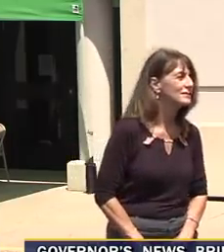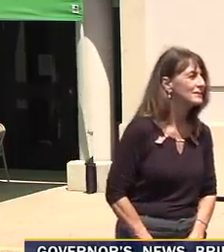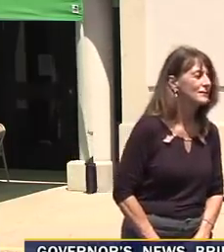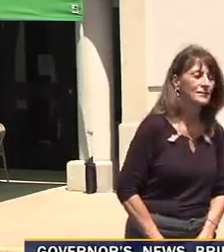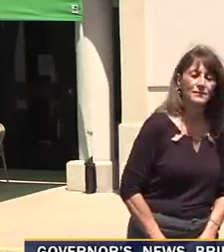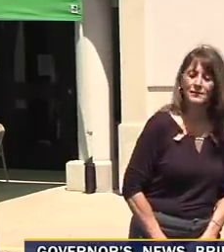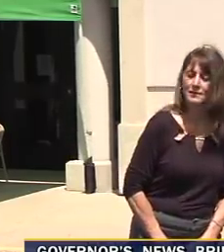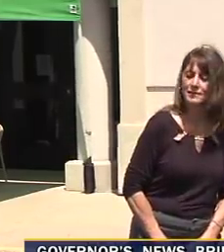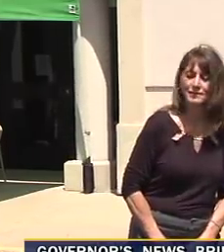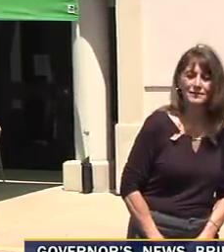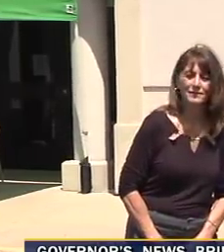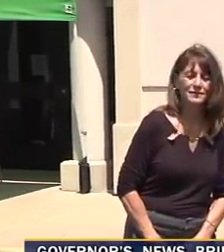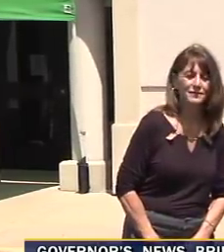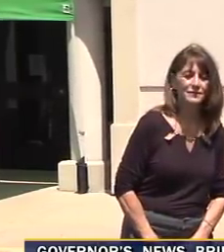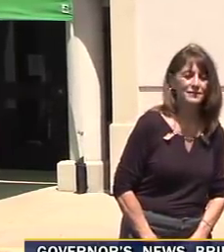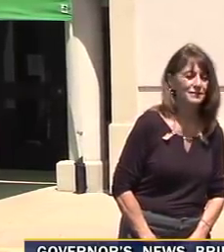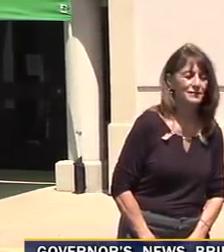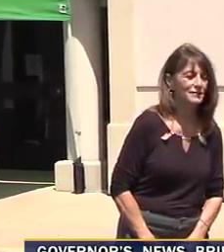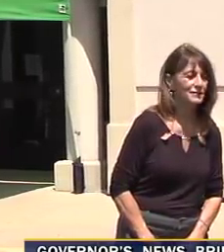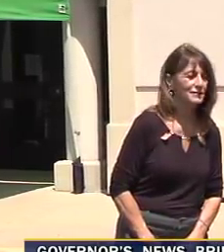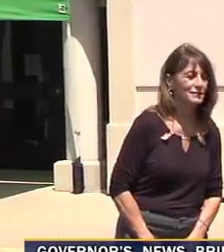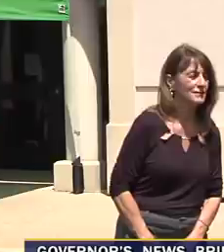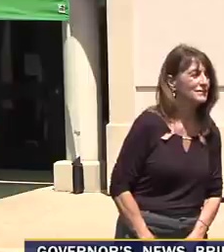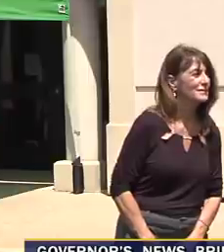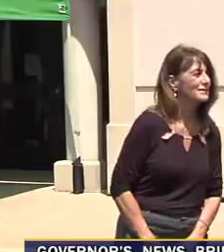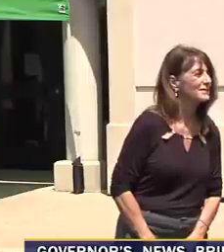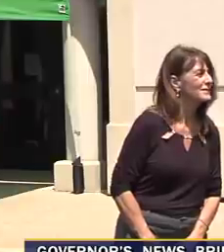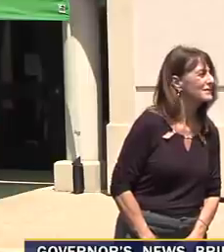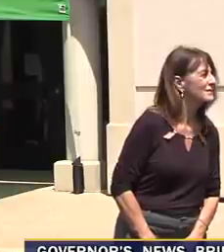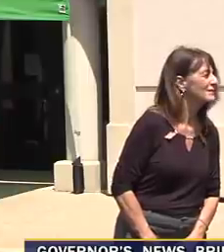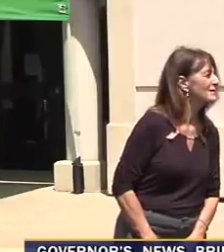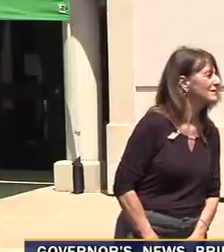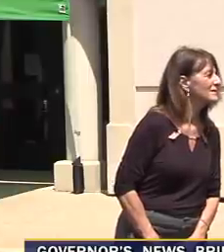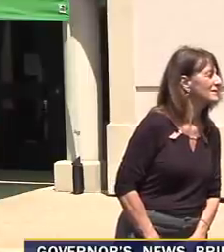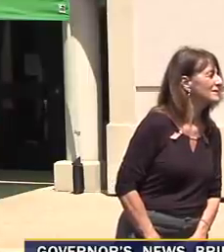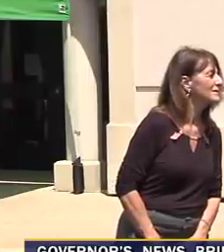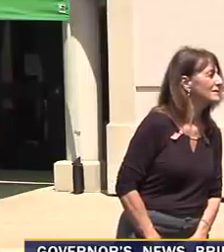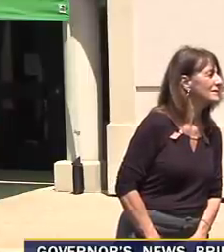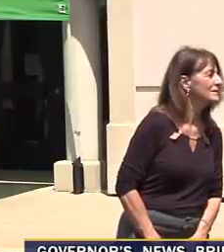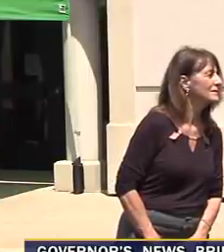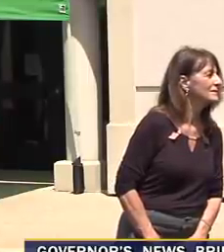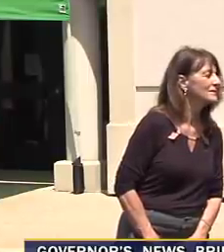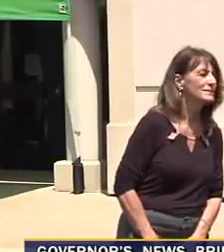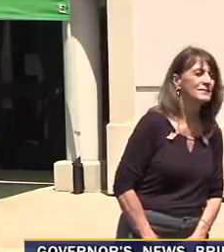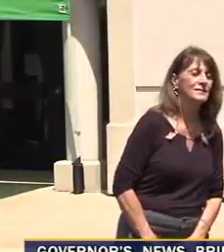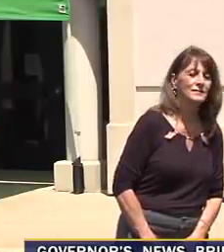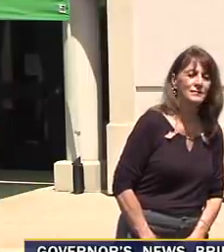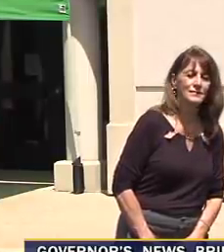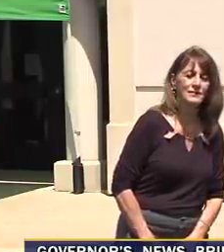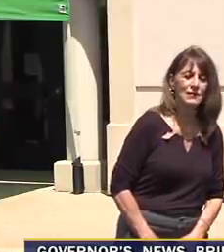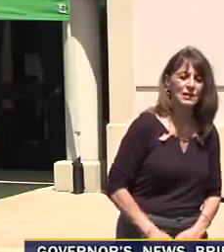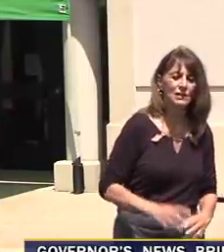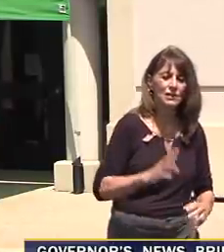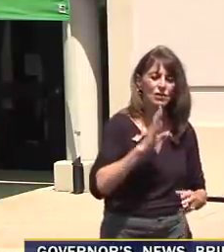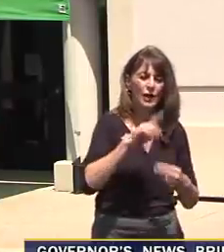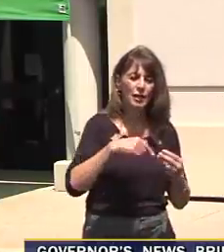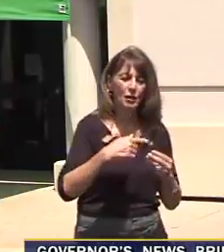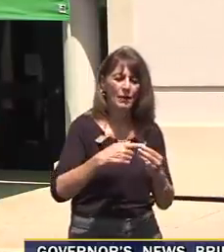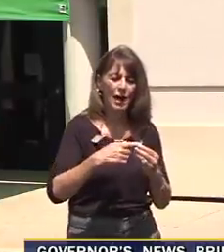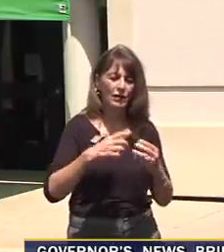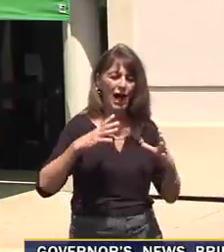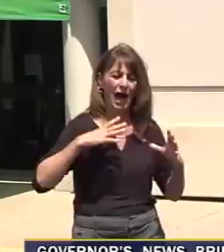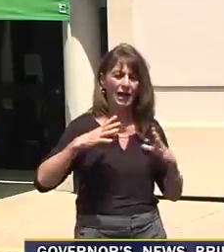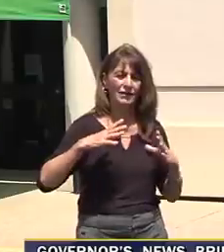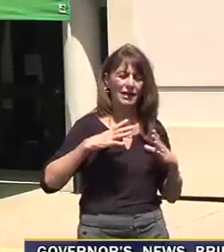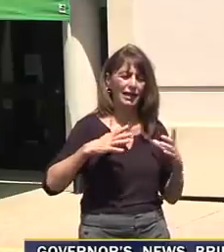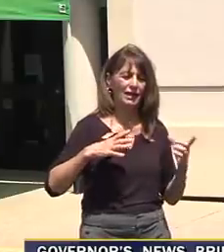Talked about making Juneteenth a state holiday, or there's even been talk about making it a federal holiday. Do you have any thoughts about that in Connecticut? We've talked to a few